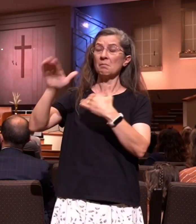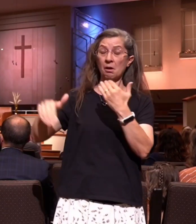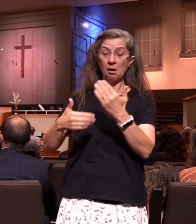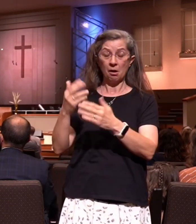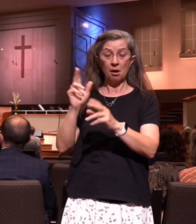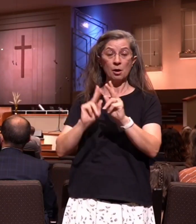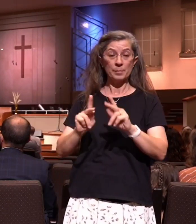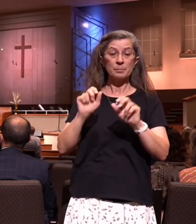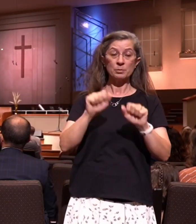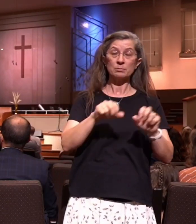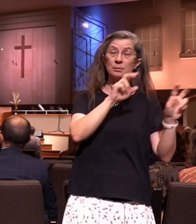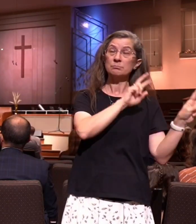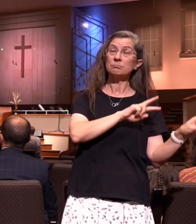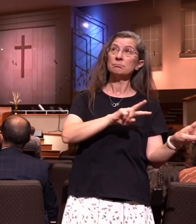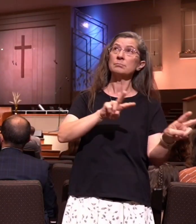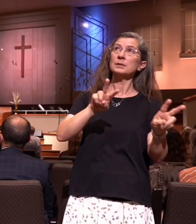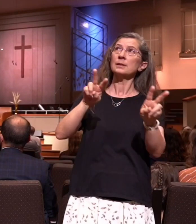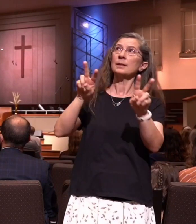see.